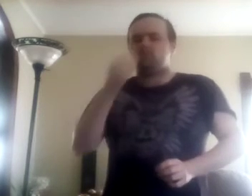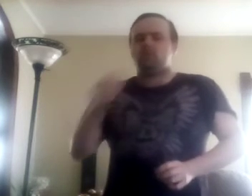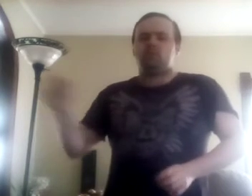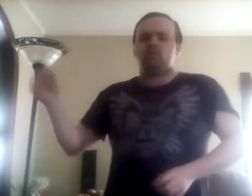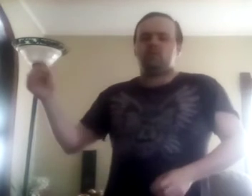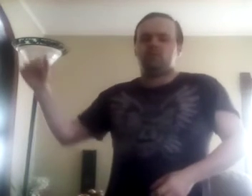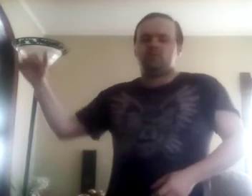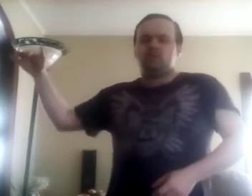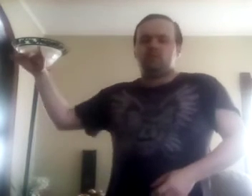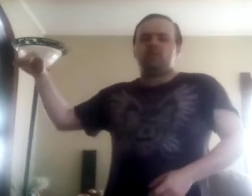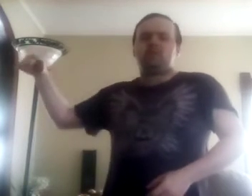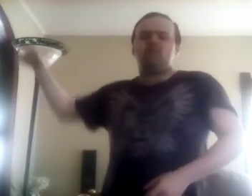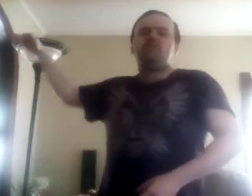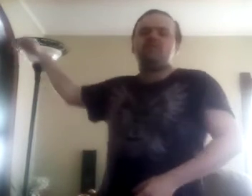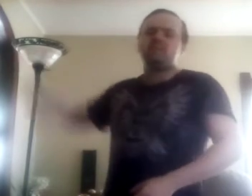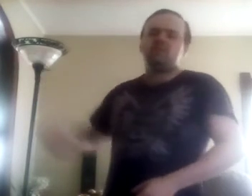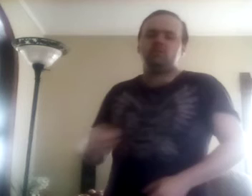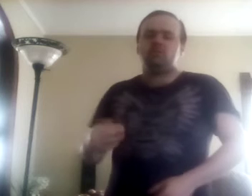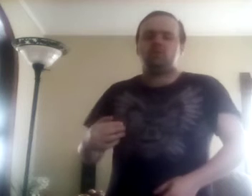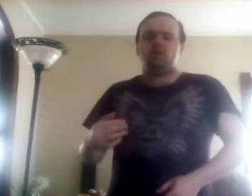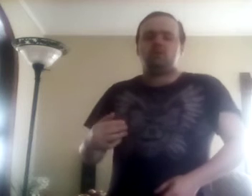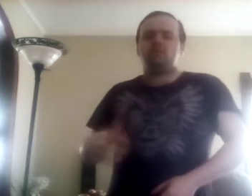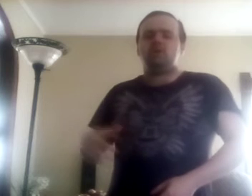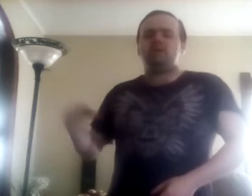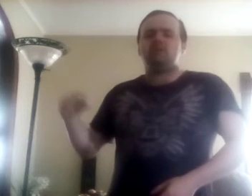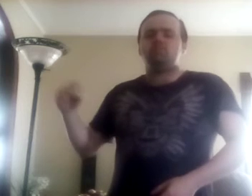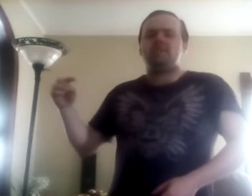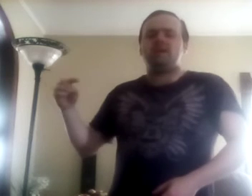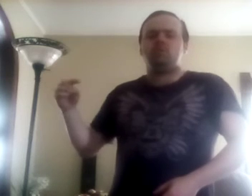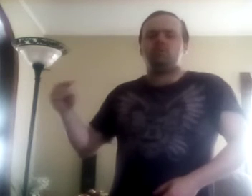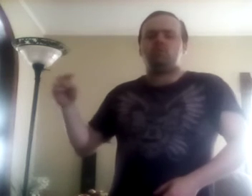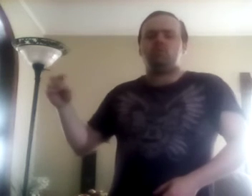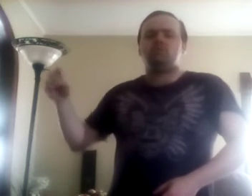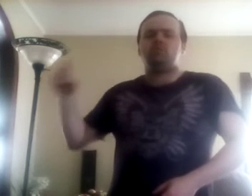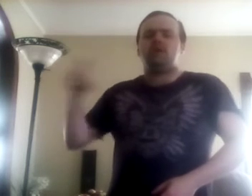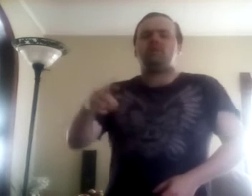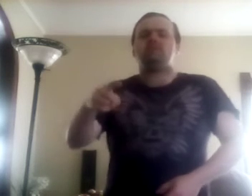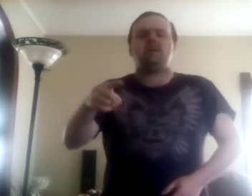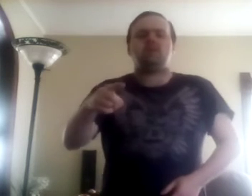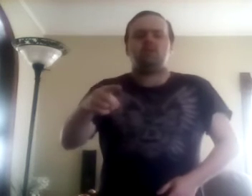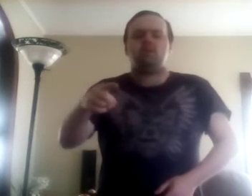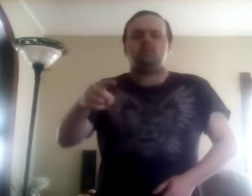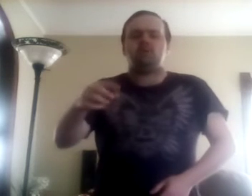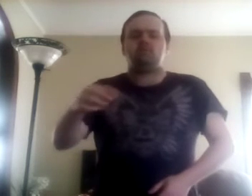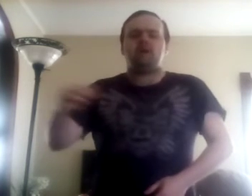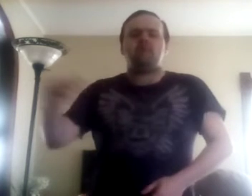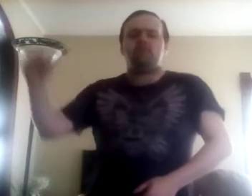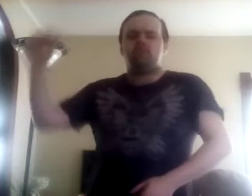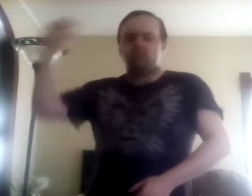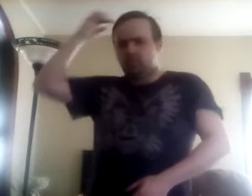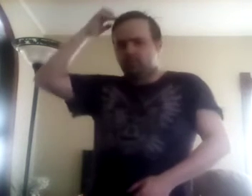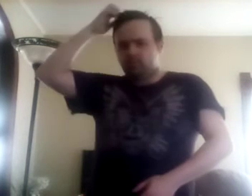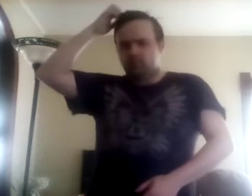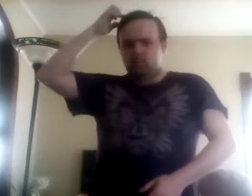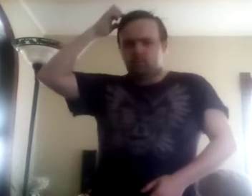to. But the fifties. You know, on Monday, we're gonna do it on Wednesday. The Jaffa flu. Go